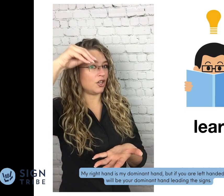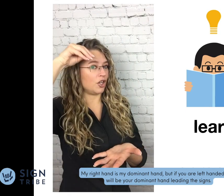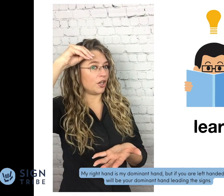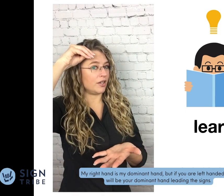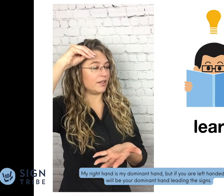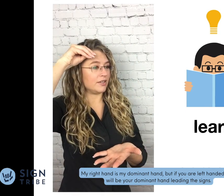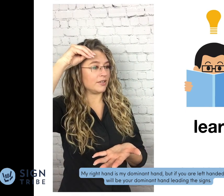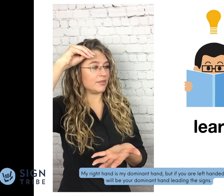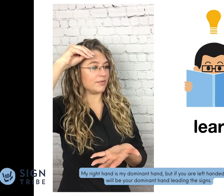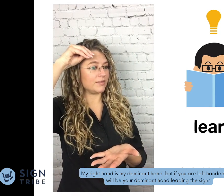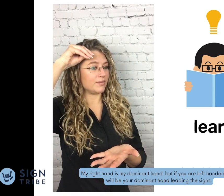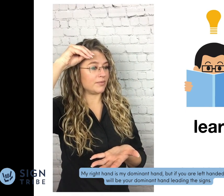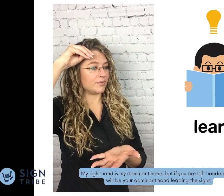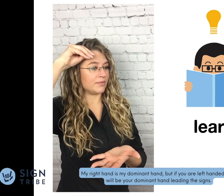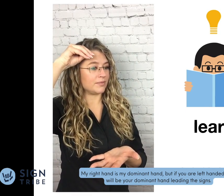Learn.